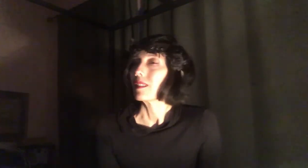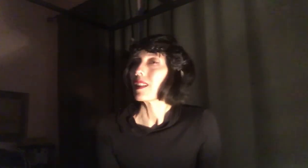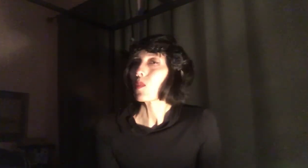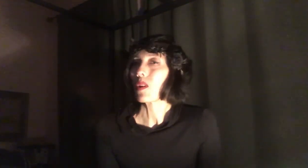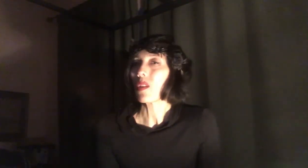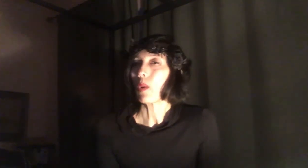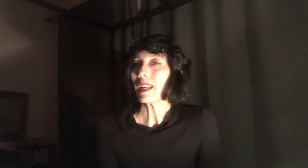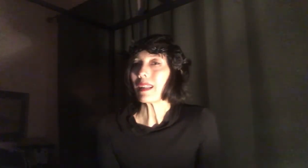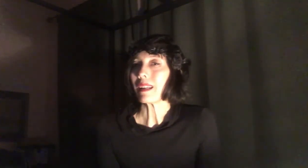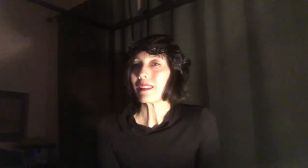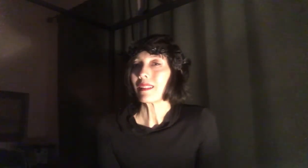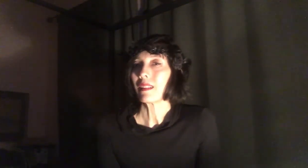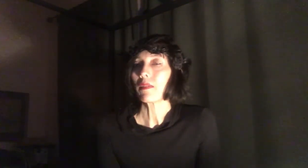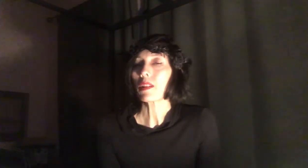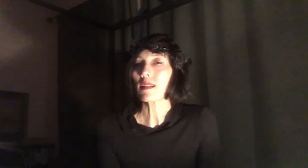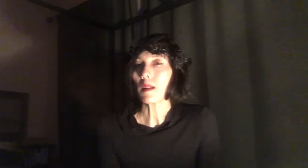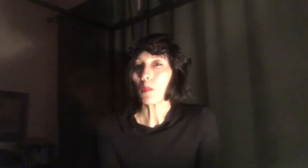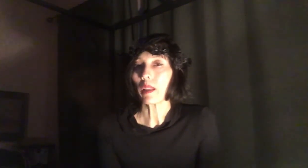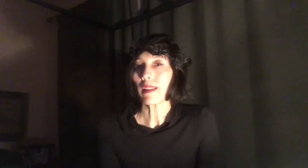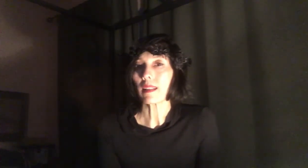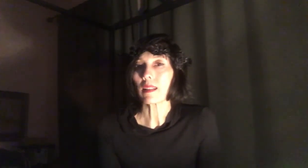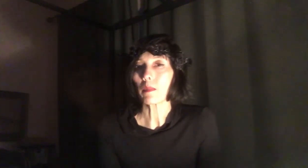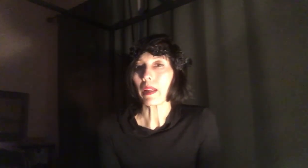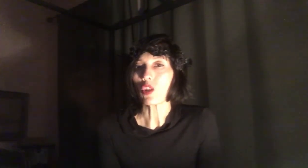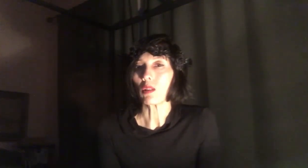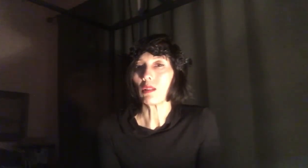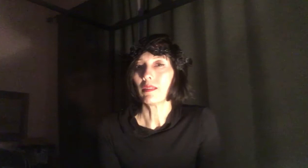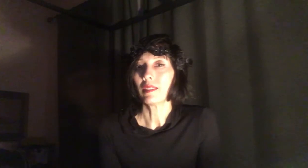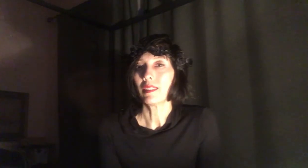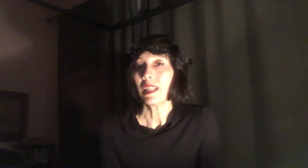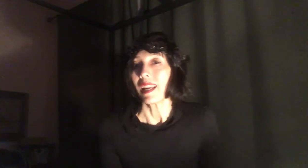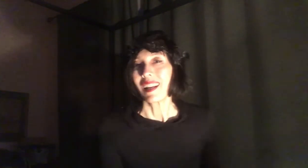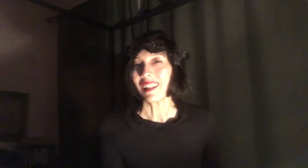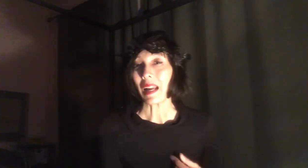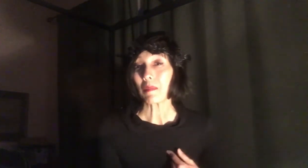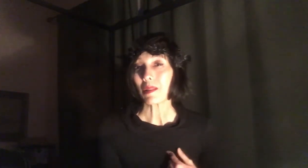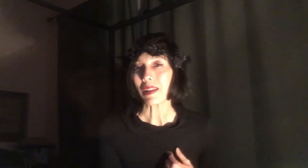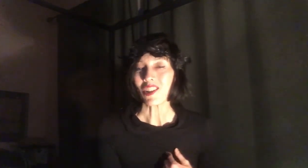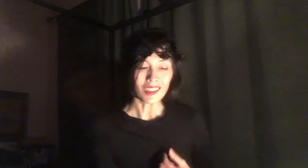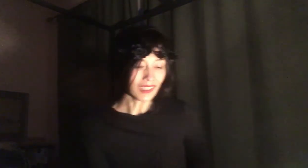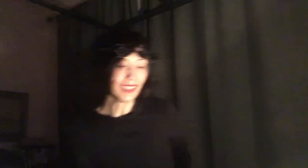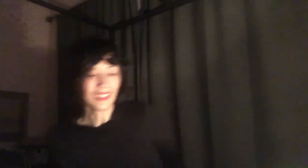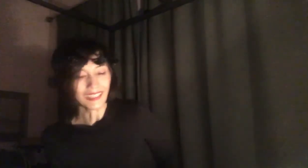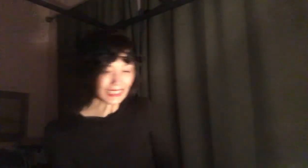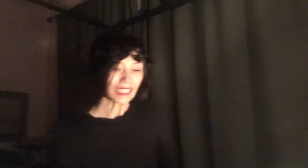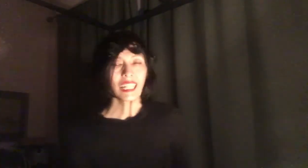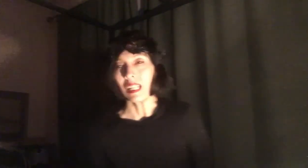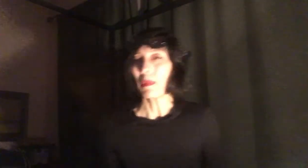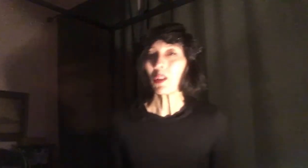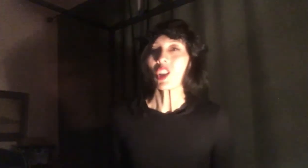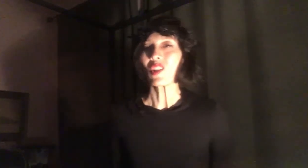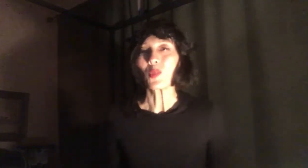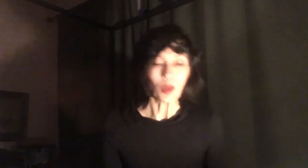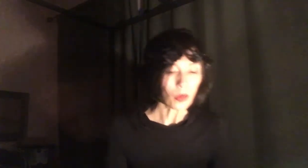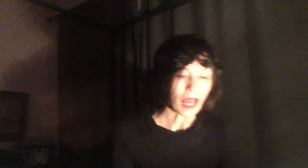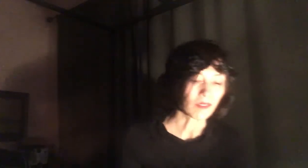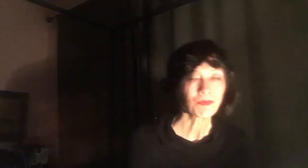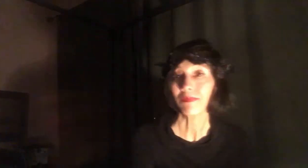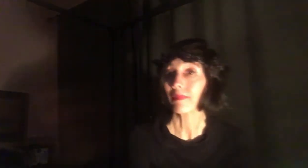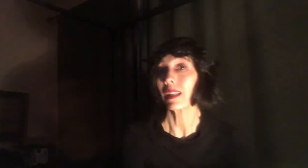It's worth waiting for someone that is special. I'm special. People just don't know that,